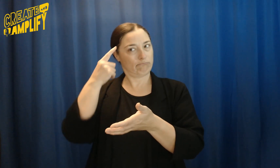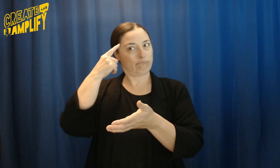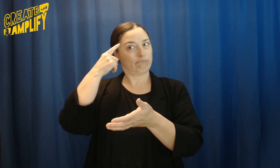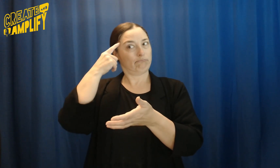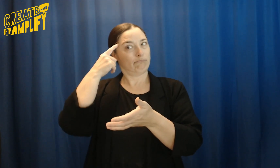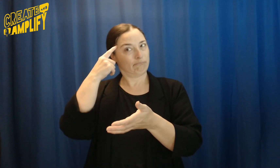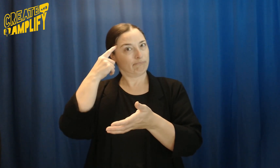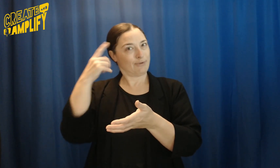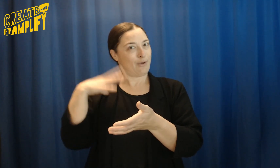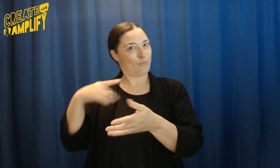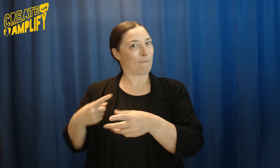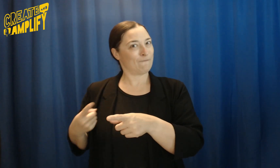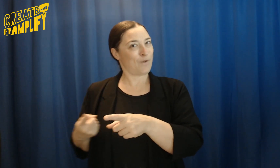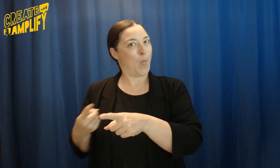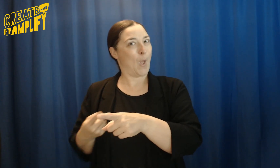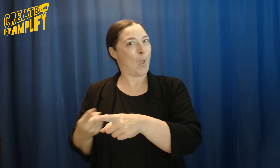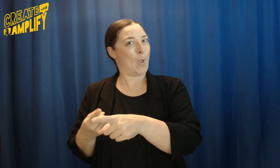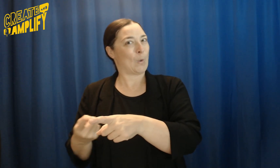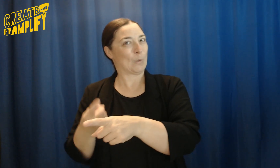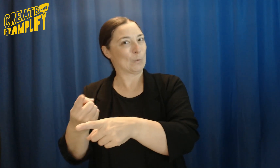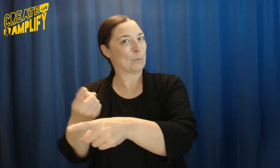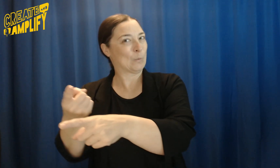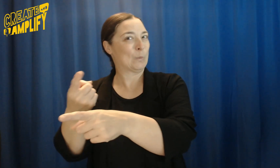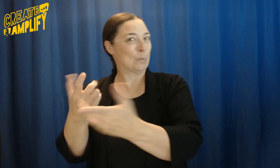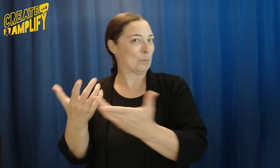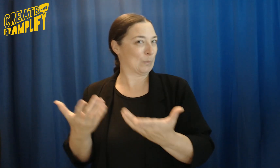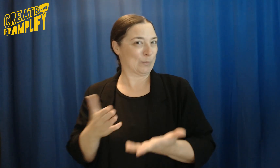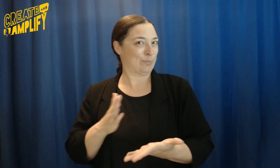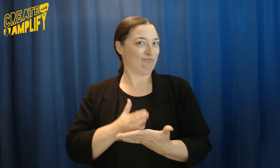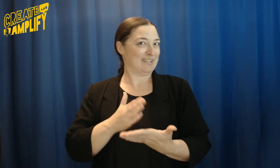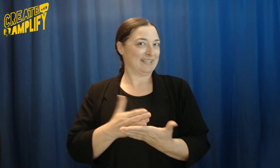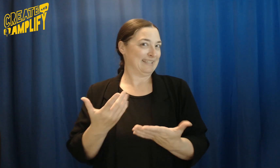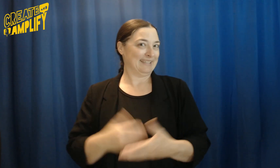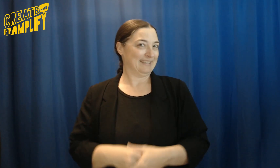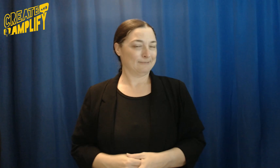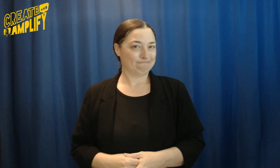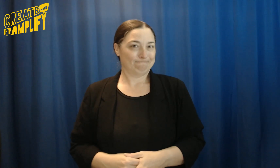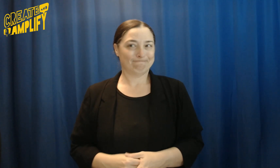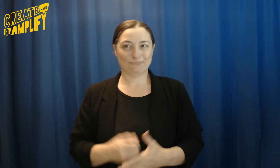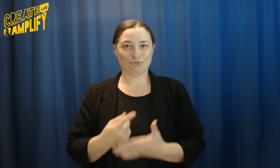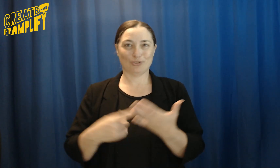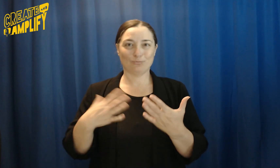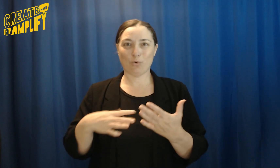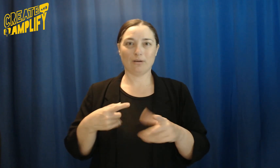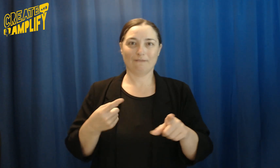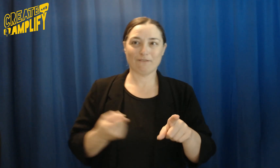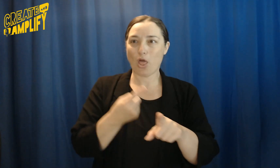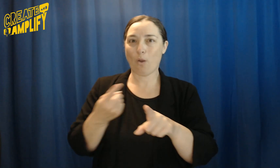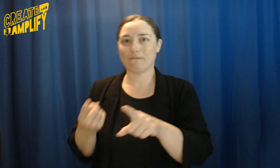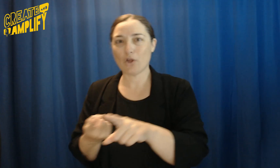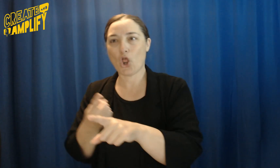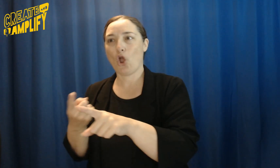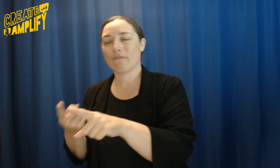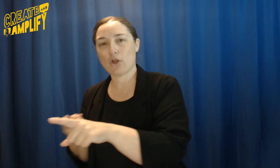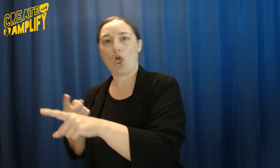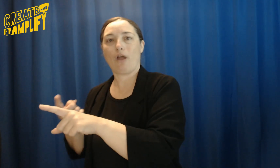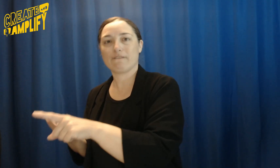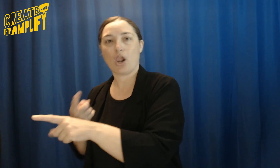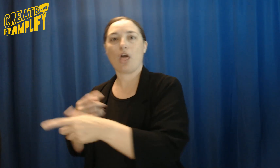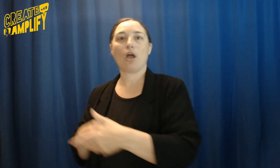like following leprechauns down garden paths and hoping to find the gold. And if I don't find gold, I'll probably find a few plant cuttings, and that's